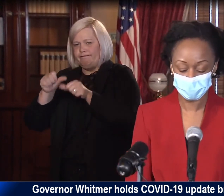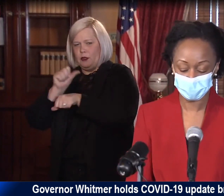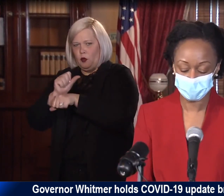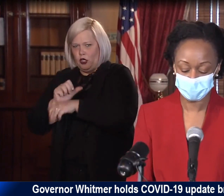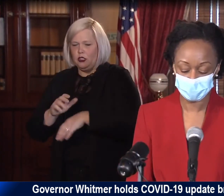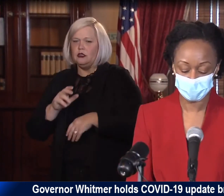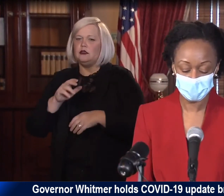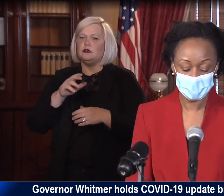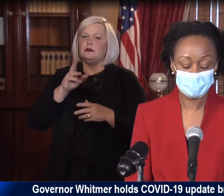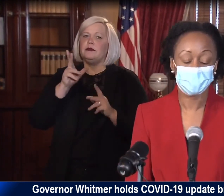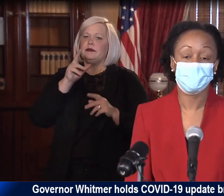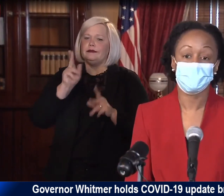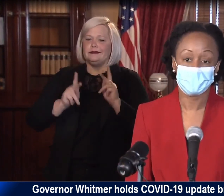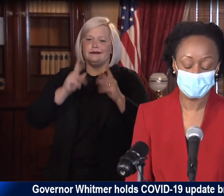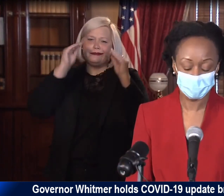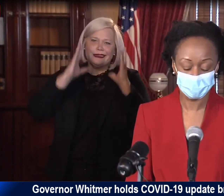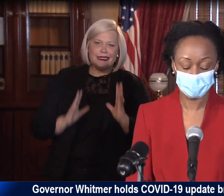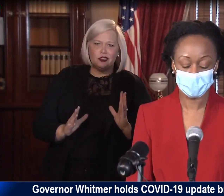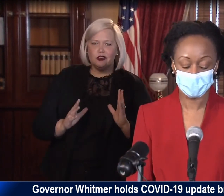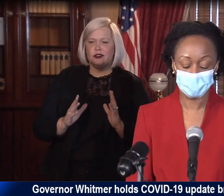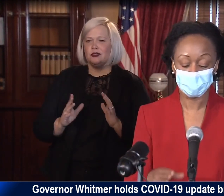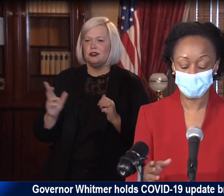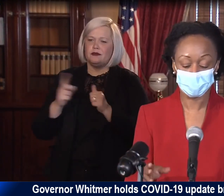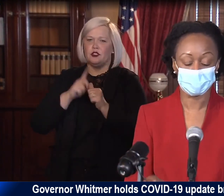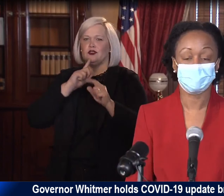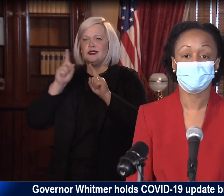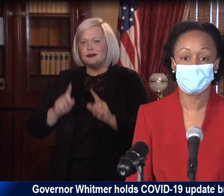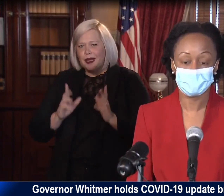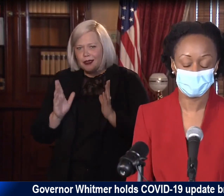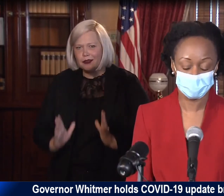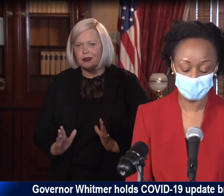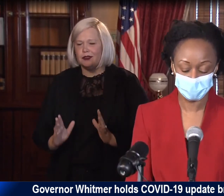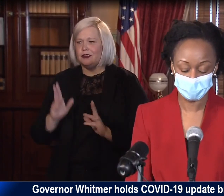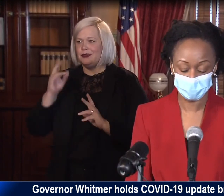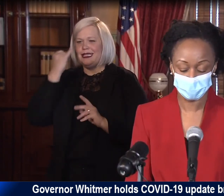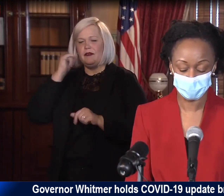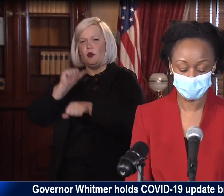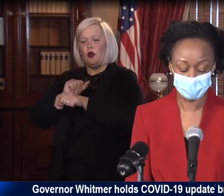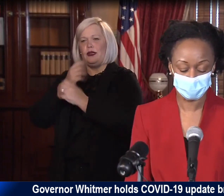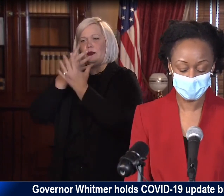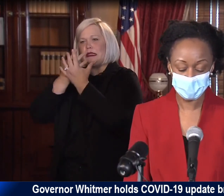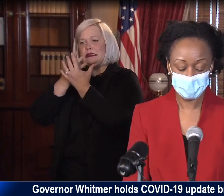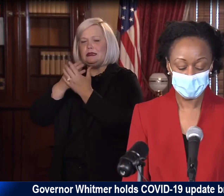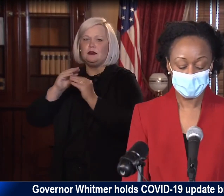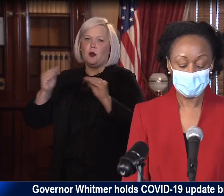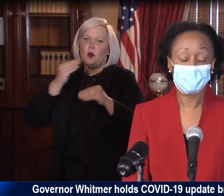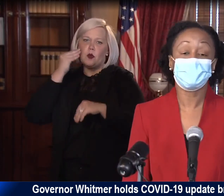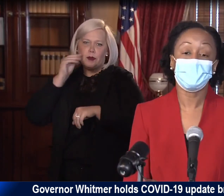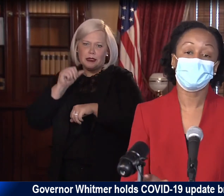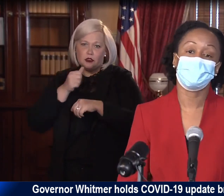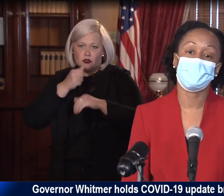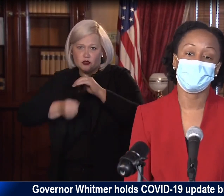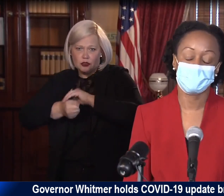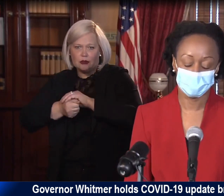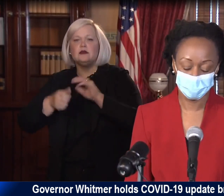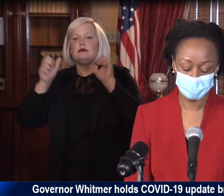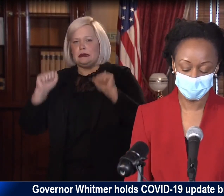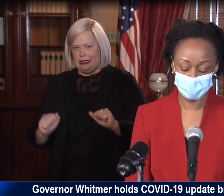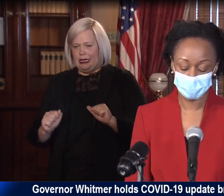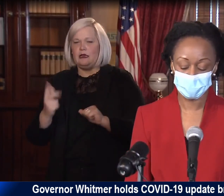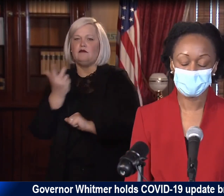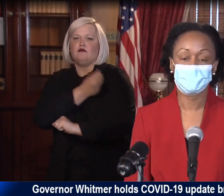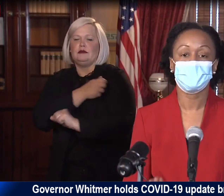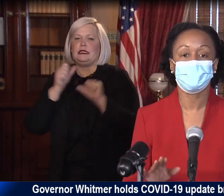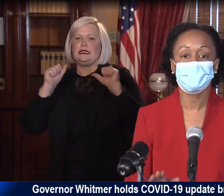12 teachers, as I said, first responders, and workers in prisons, jails, and shelters. We're glad to be able to move